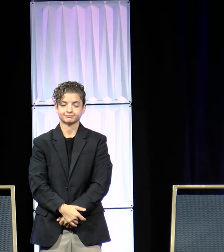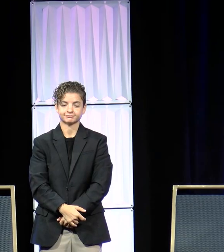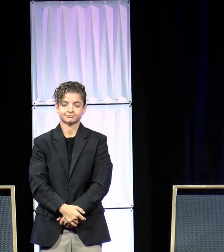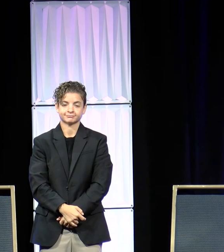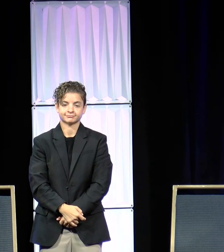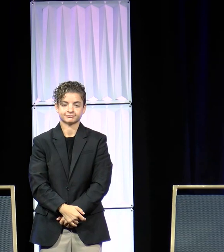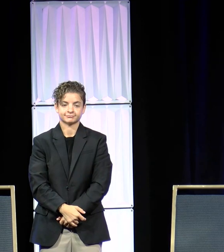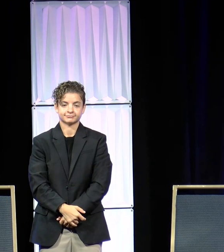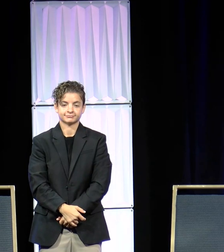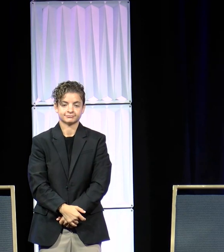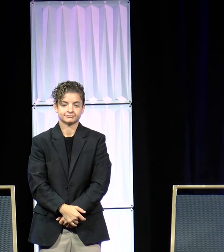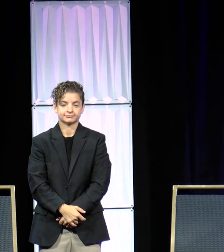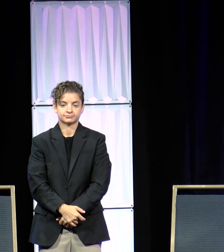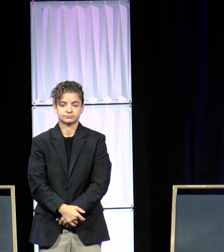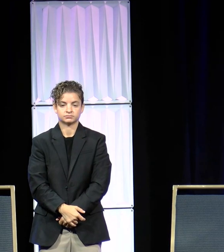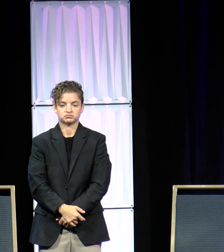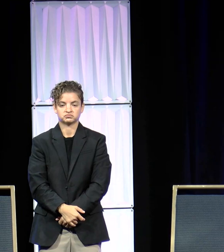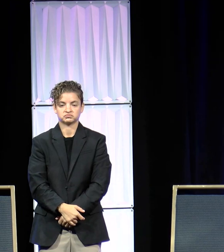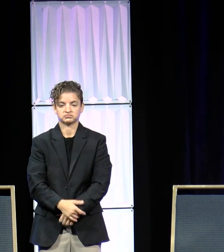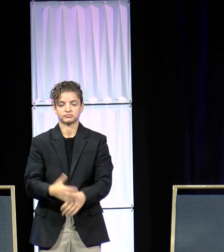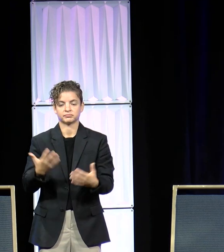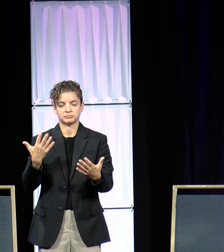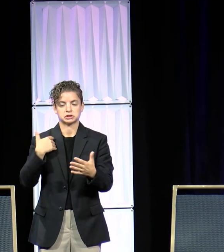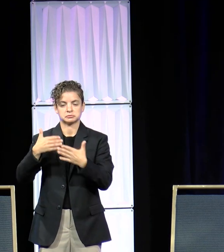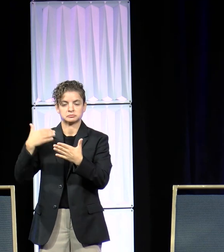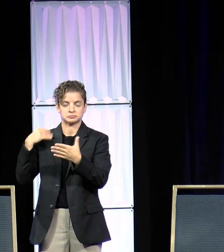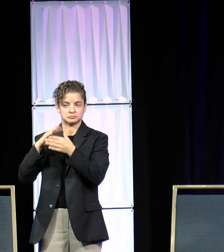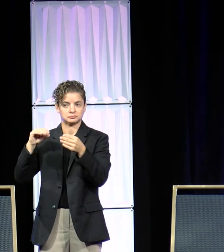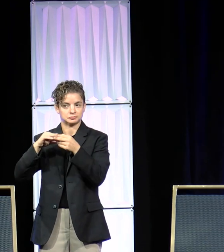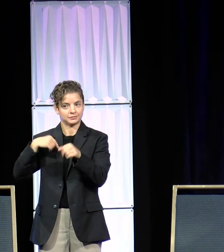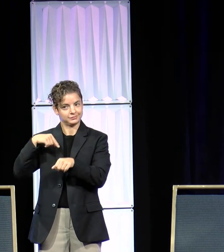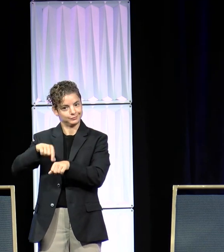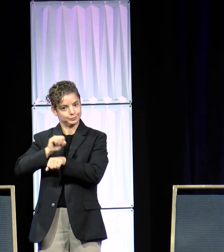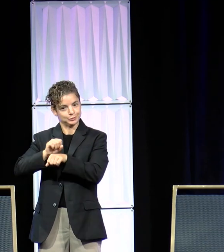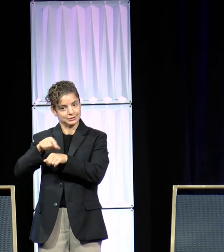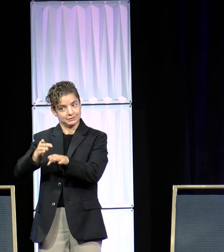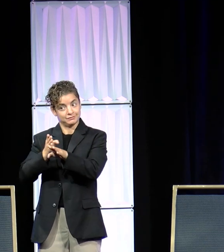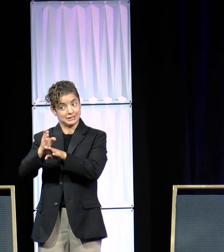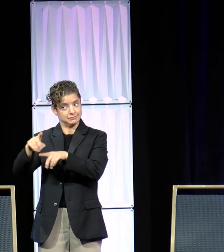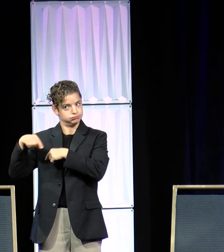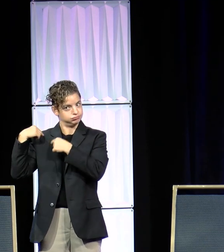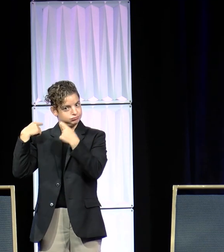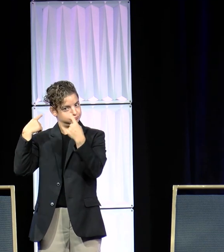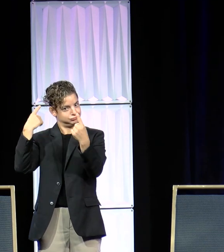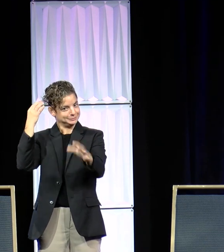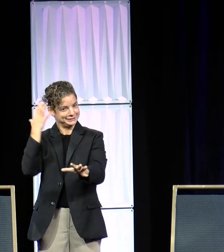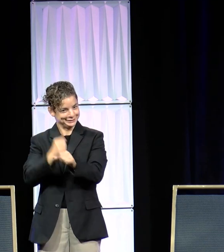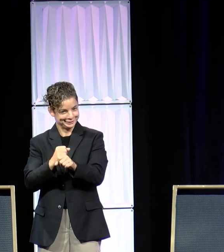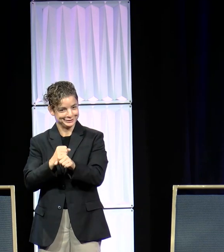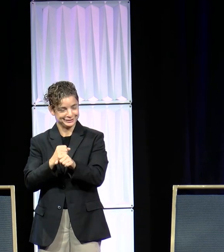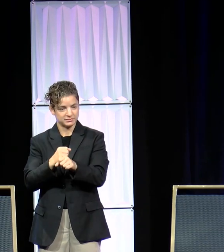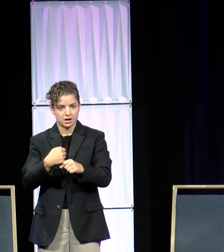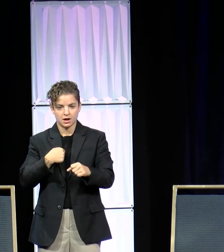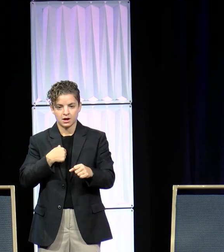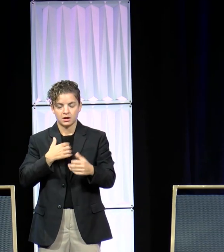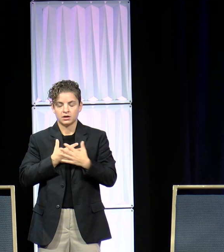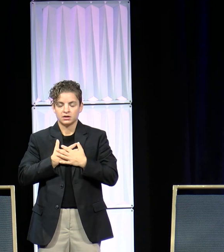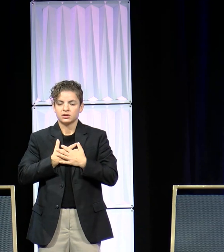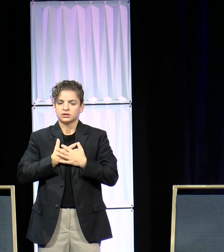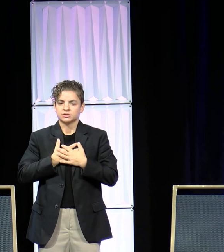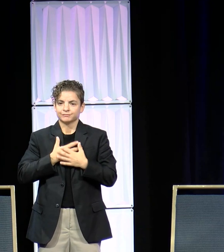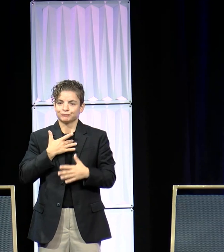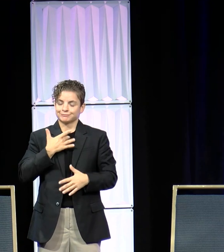Now, as I said, I've been doing this work for a long time, and I've been really blessed to learn with and